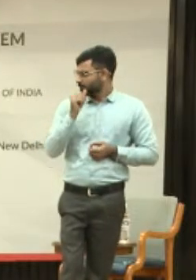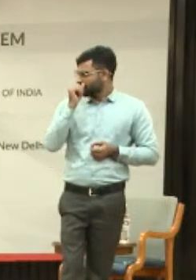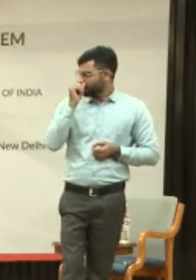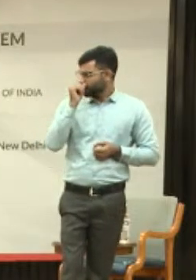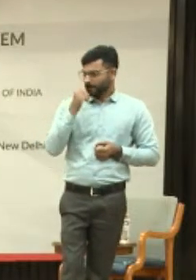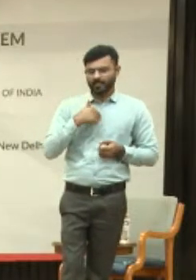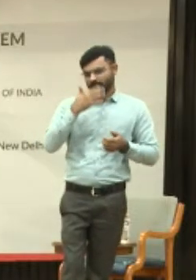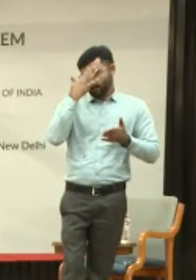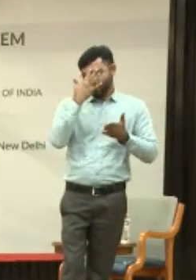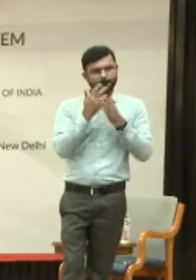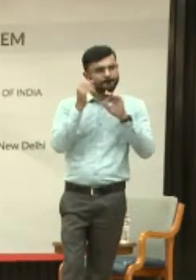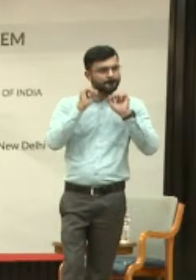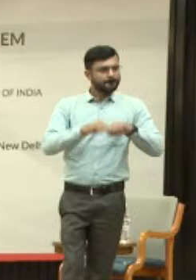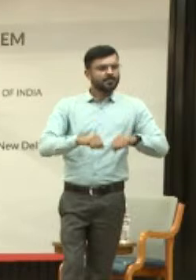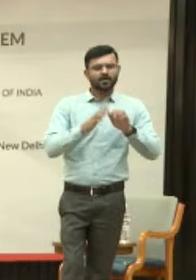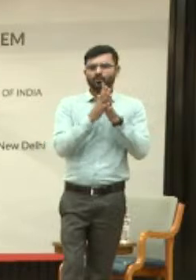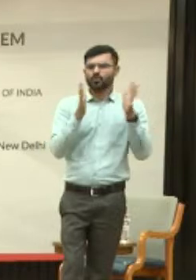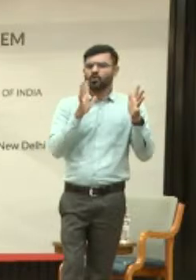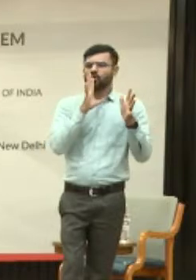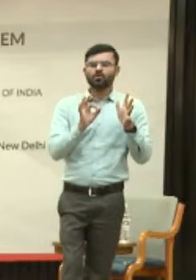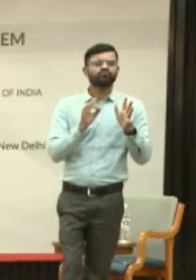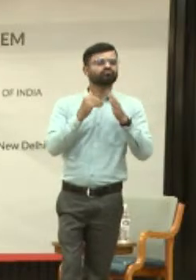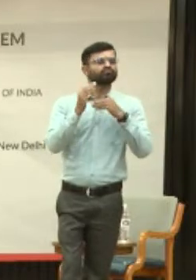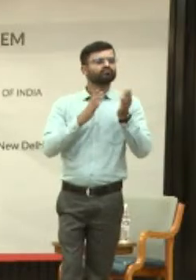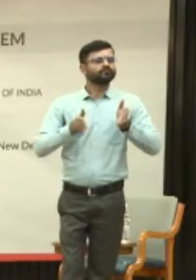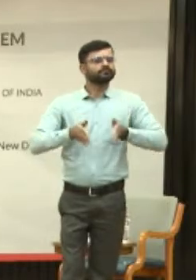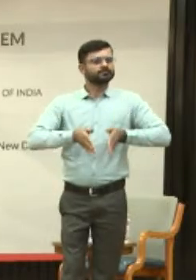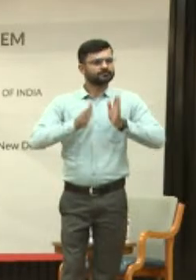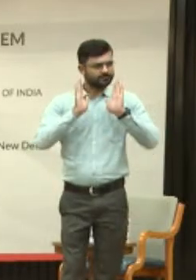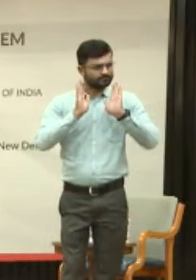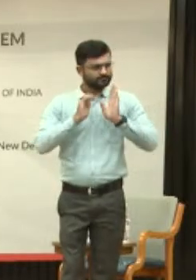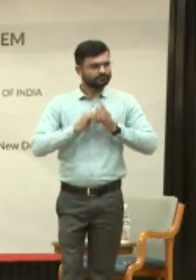I believe that with most old statutes,